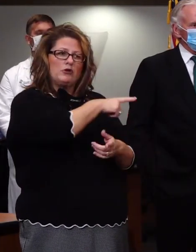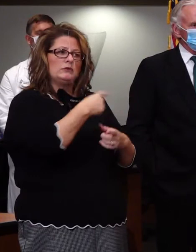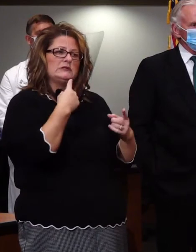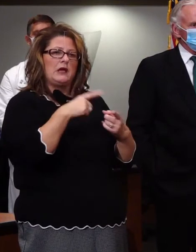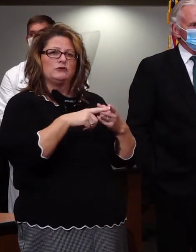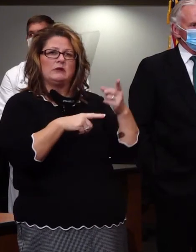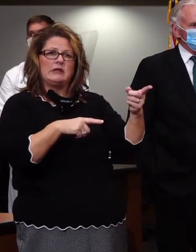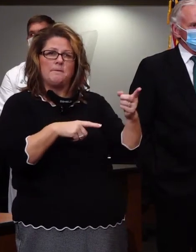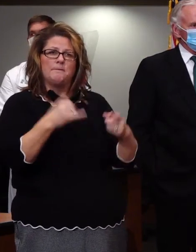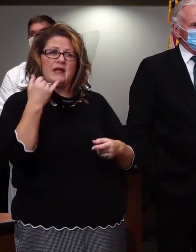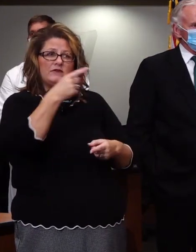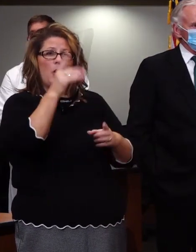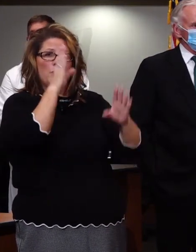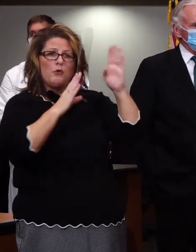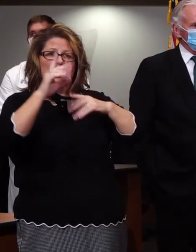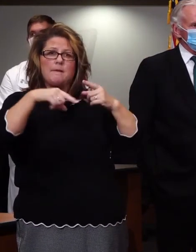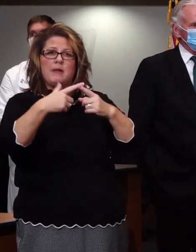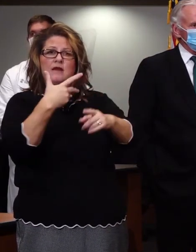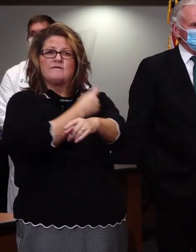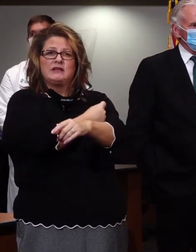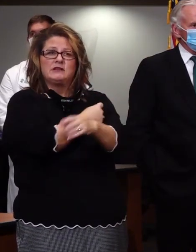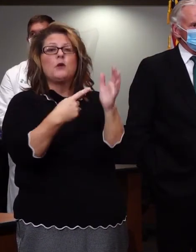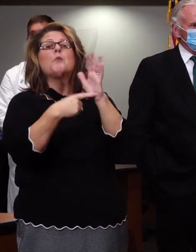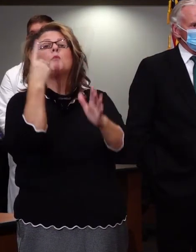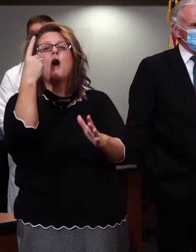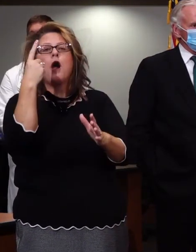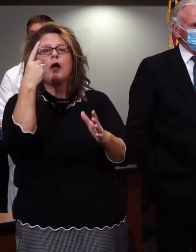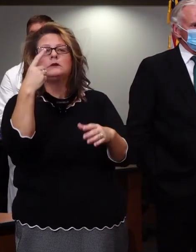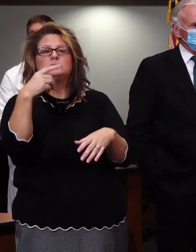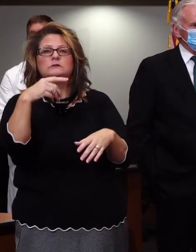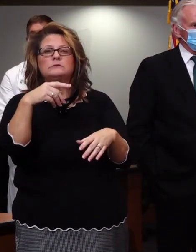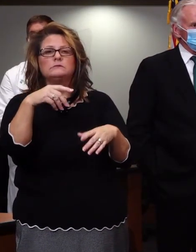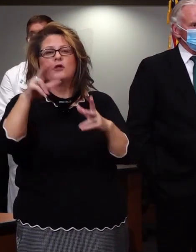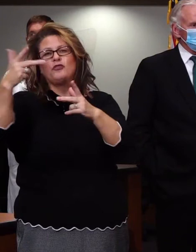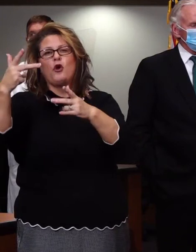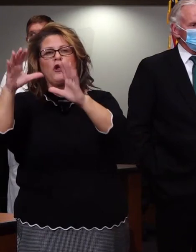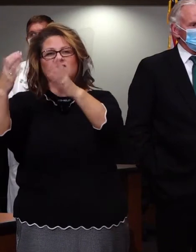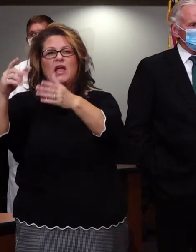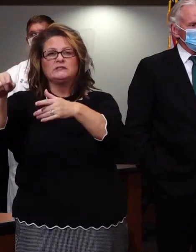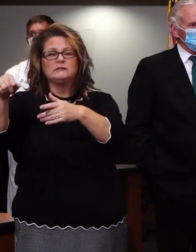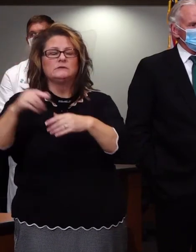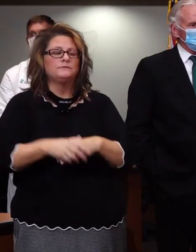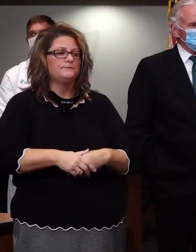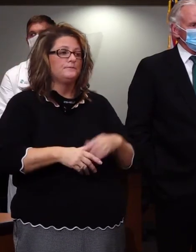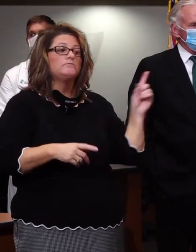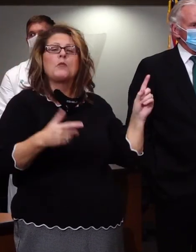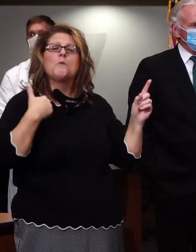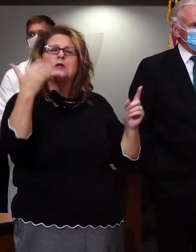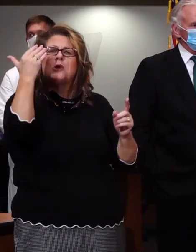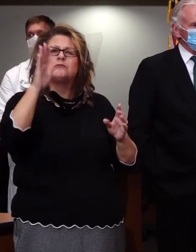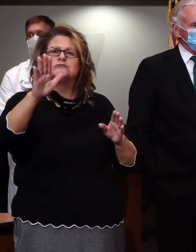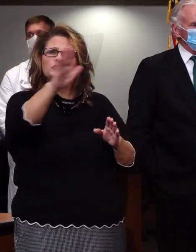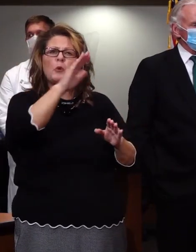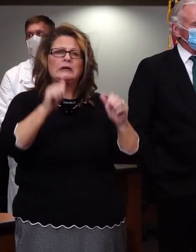people who are worried about getting vaccines once it does become open to the general public? Yeah, we are aware of the skepticism of not only